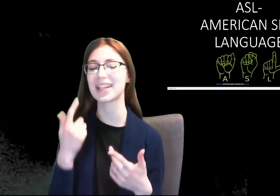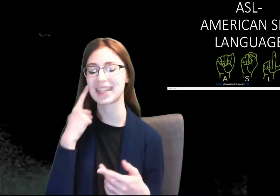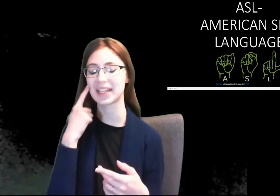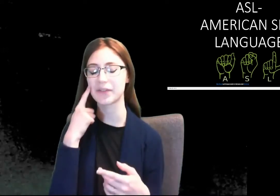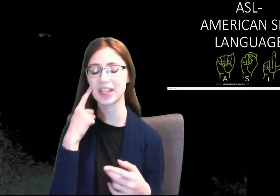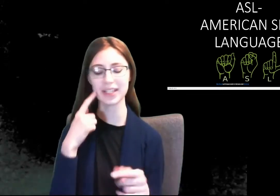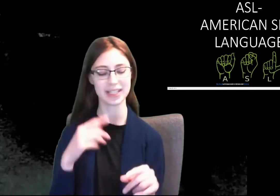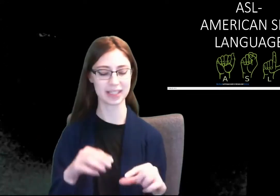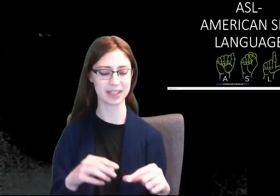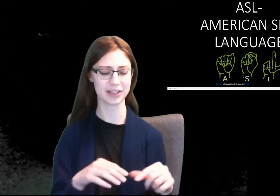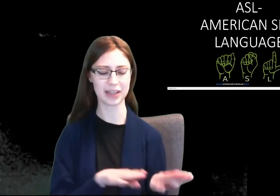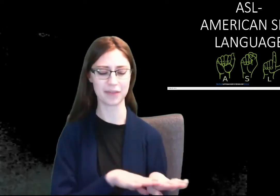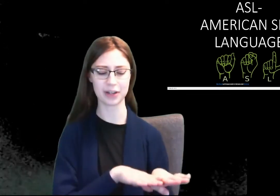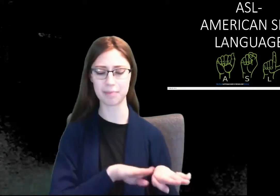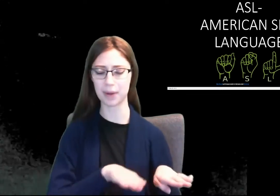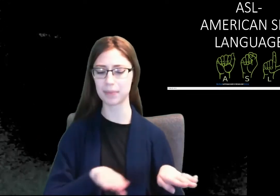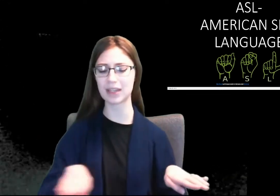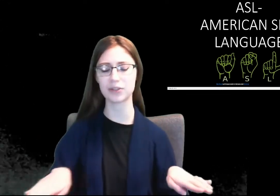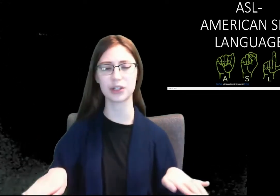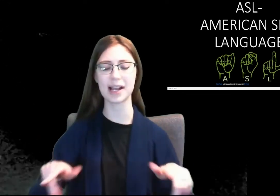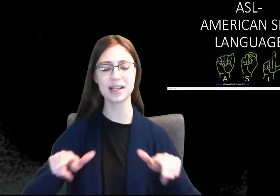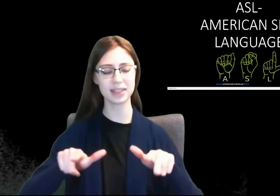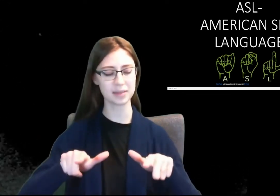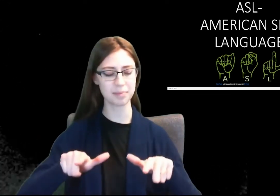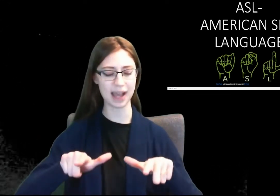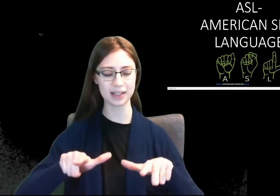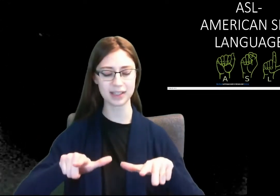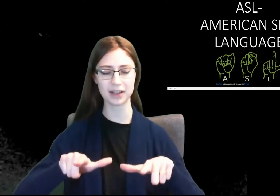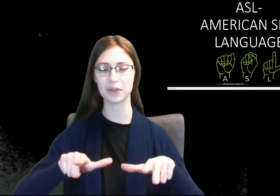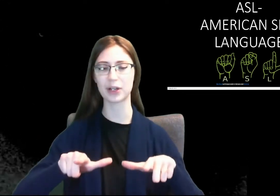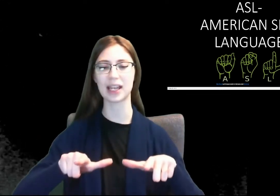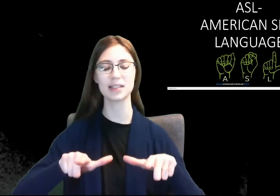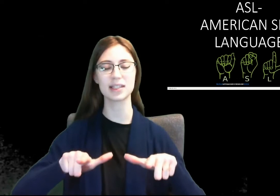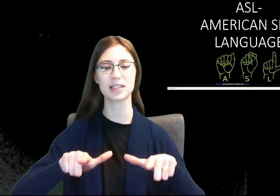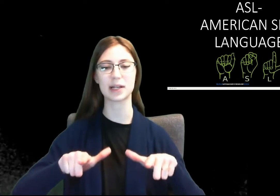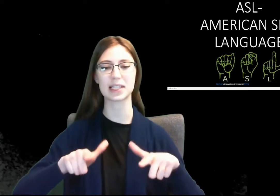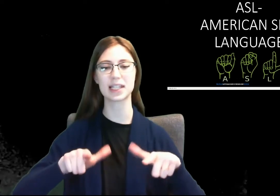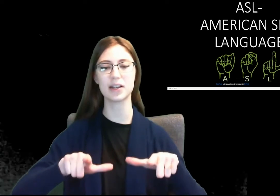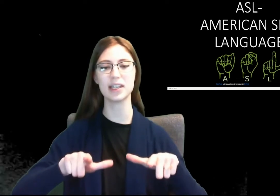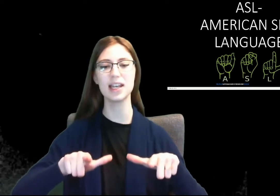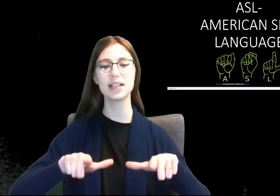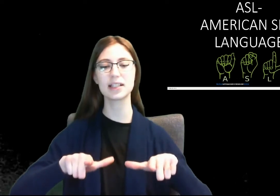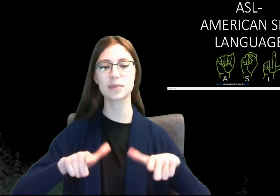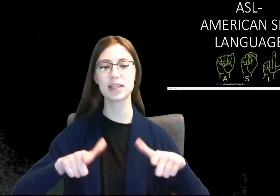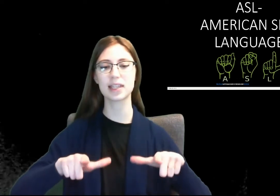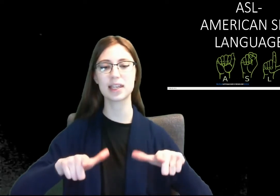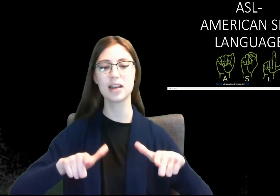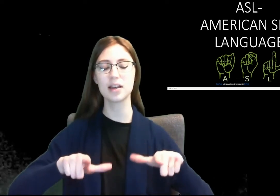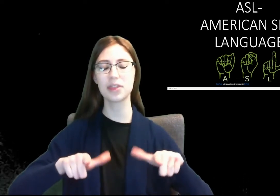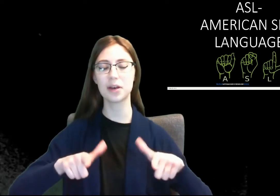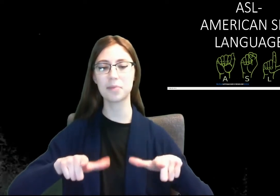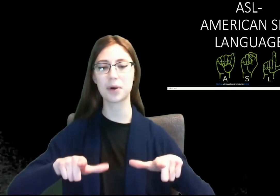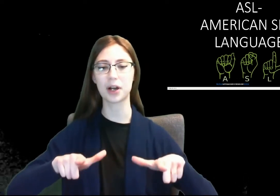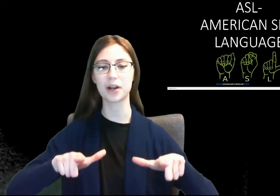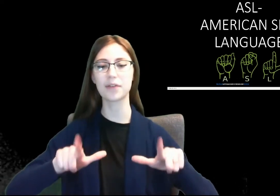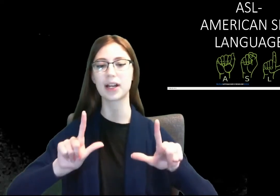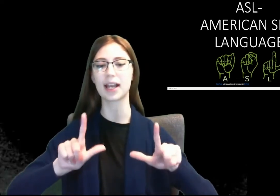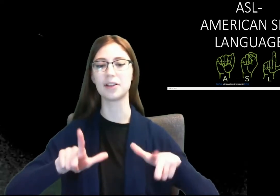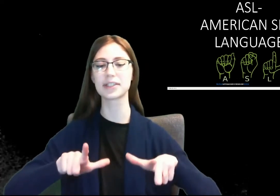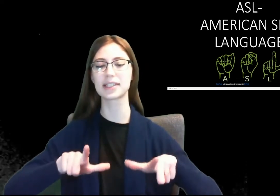think of it is that there's a very bumpy track that the back of your hands is resting on. That's why the thumb part of your L's is kind